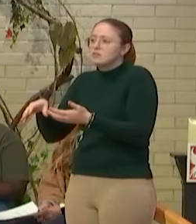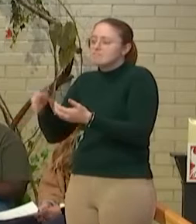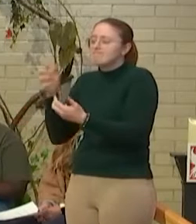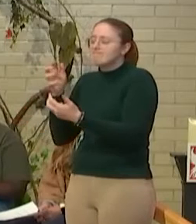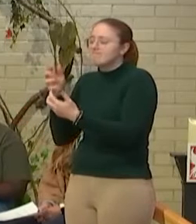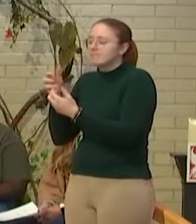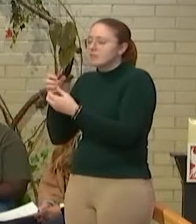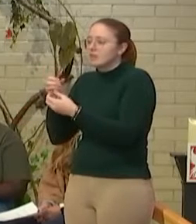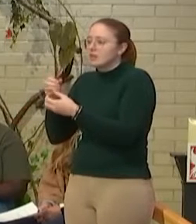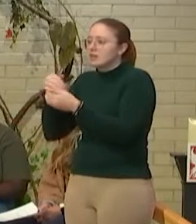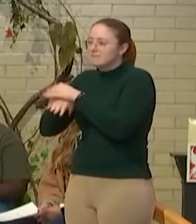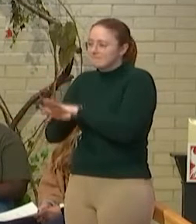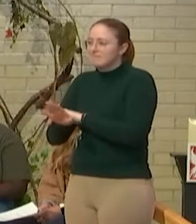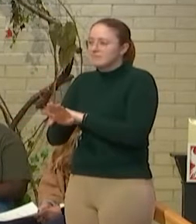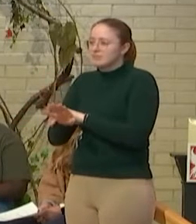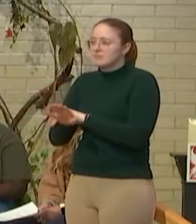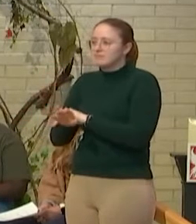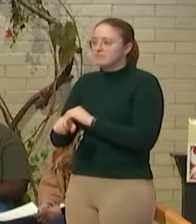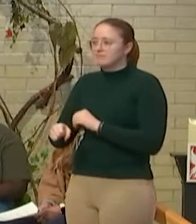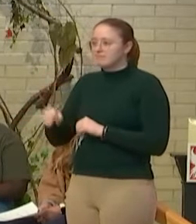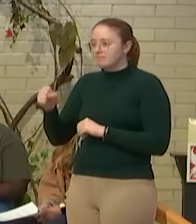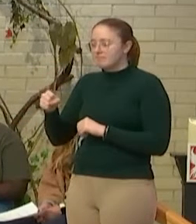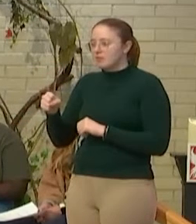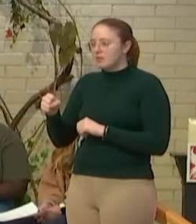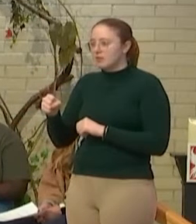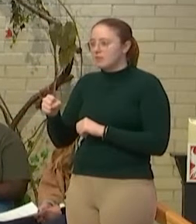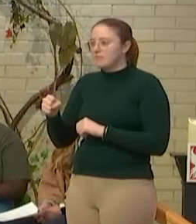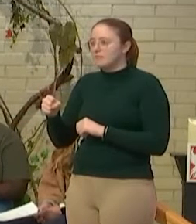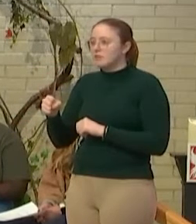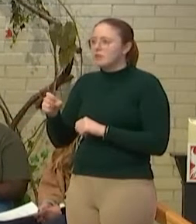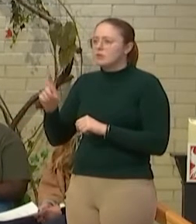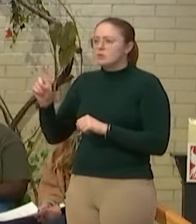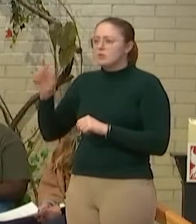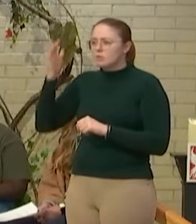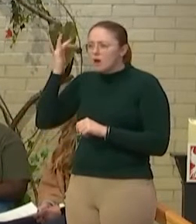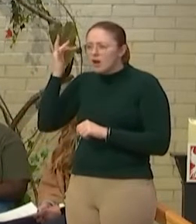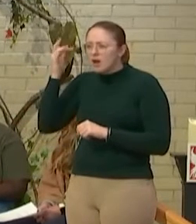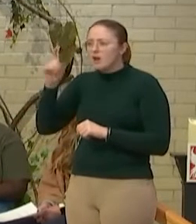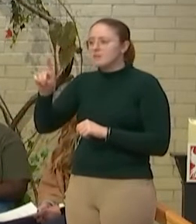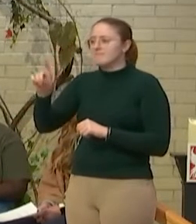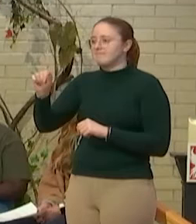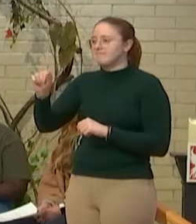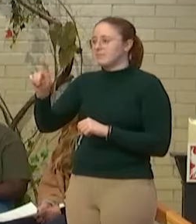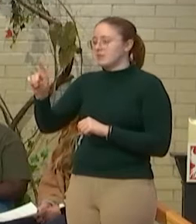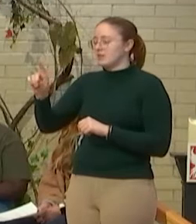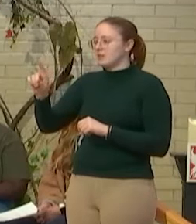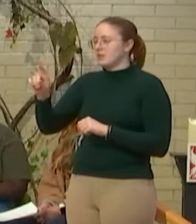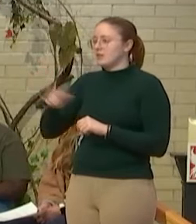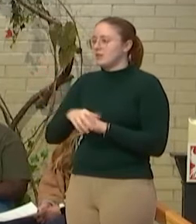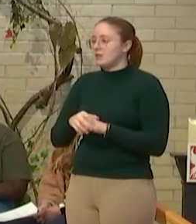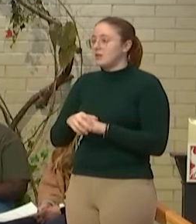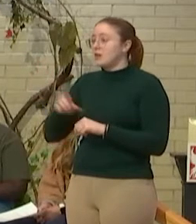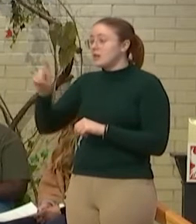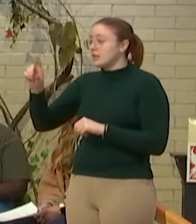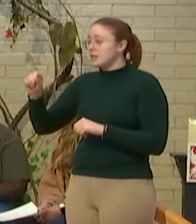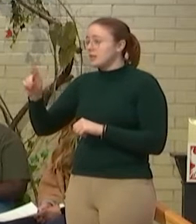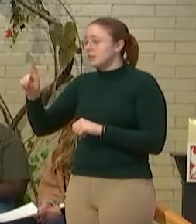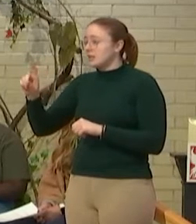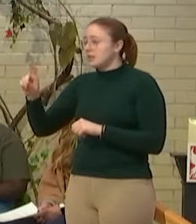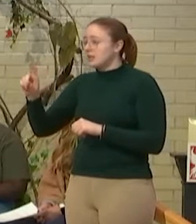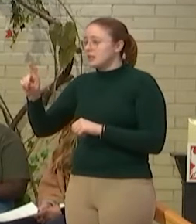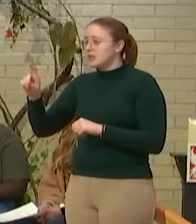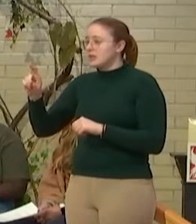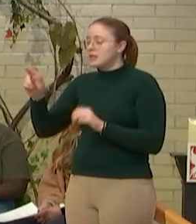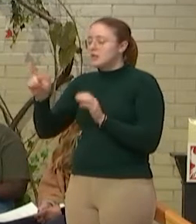law, the American with Disabilities Act, or ADA. The ADA was enacted in